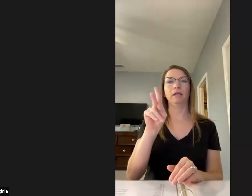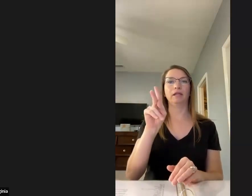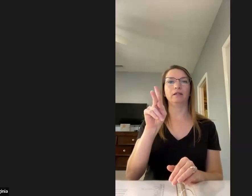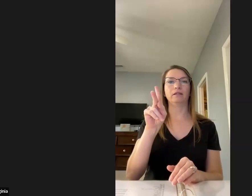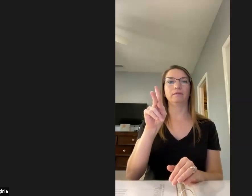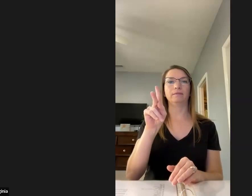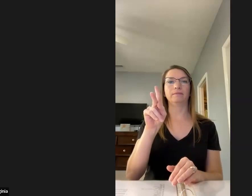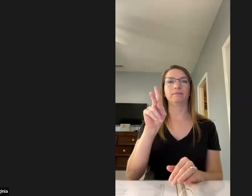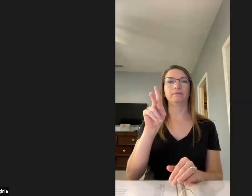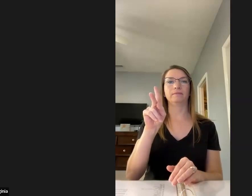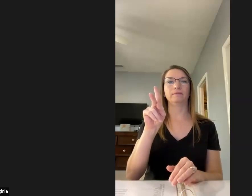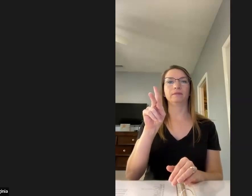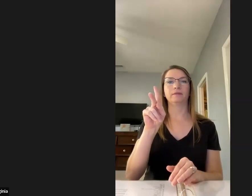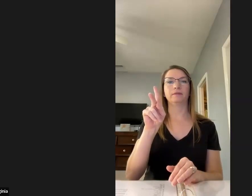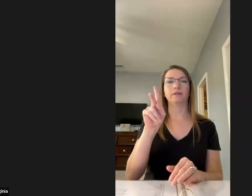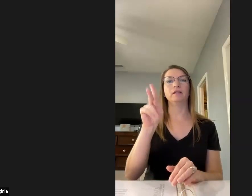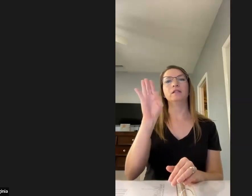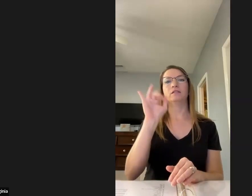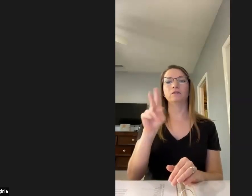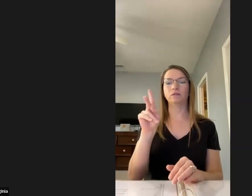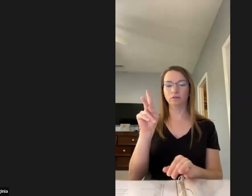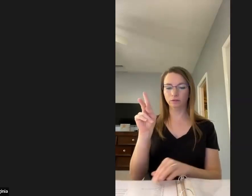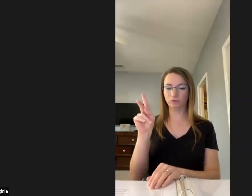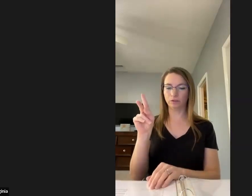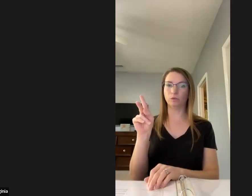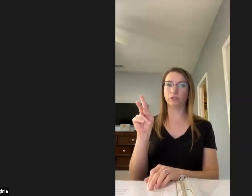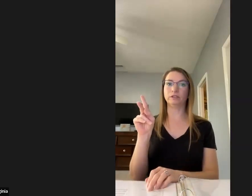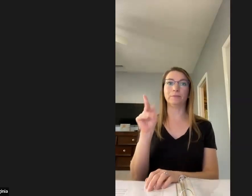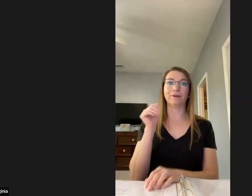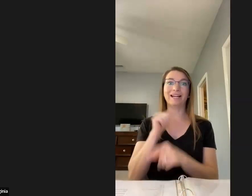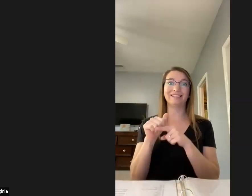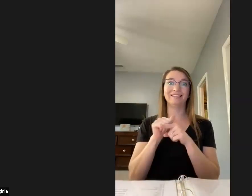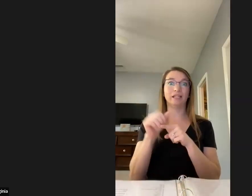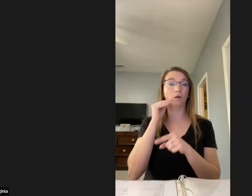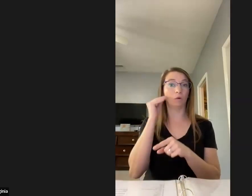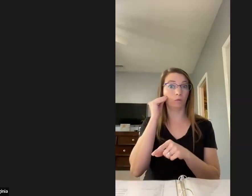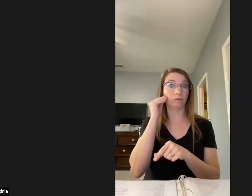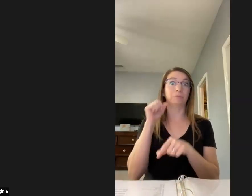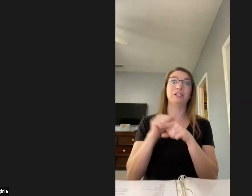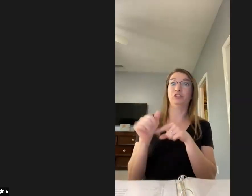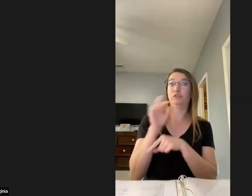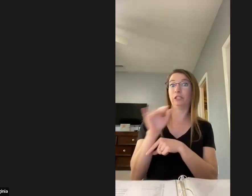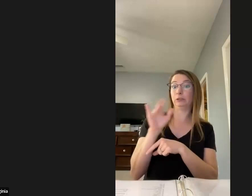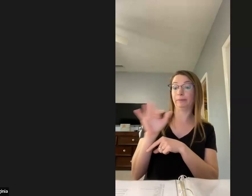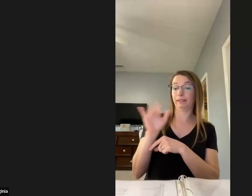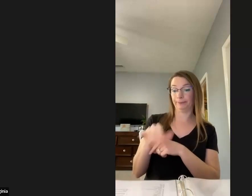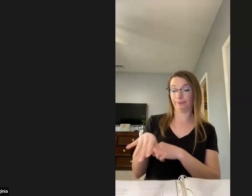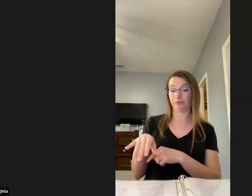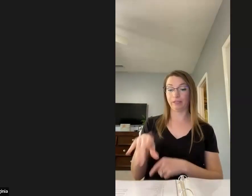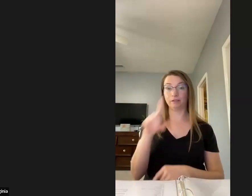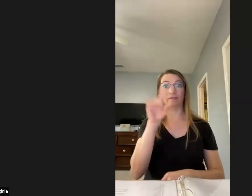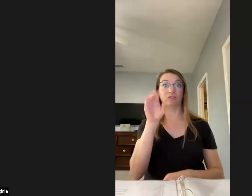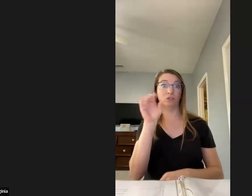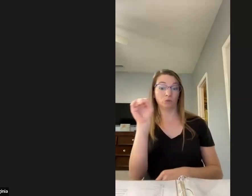bank. Okay, so those are good words to practice at home, to practice your finger spelling. Okay, so we have